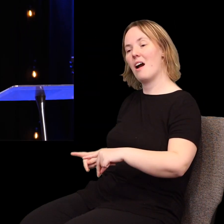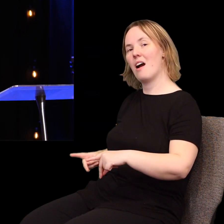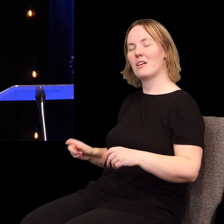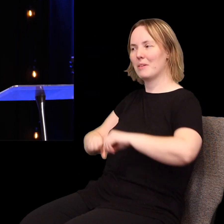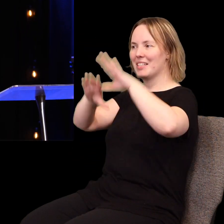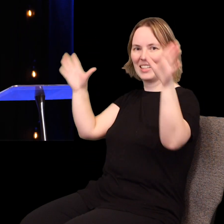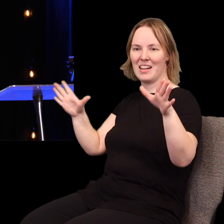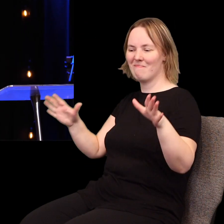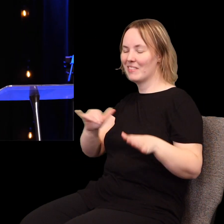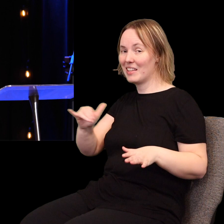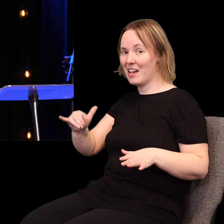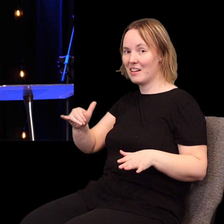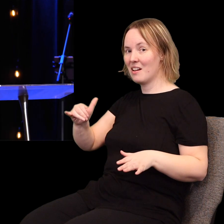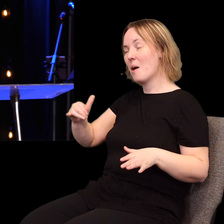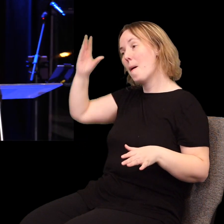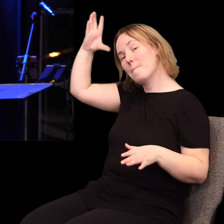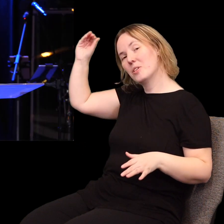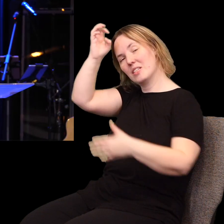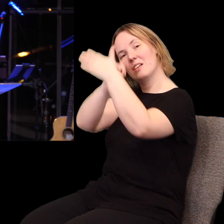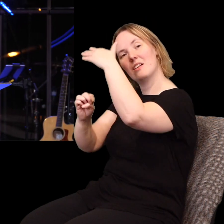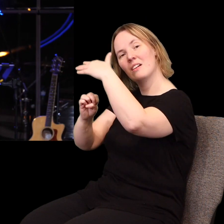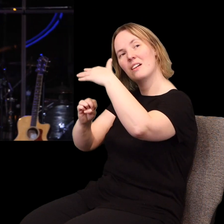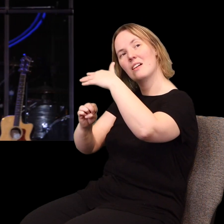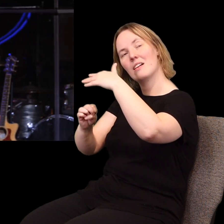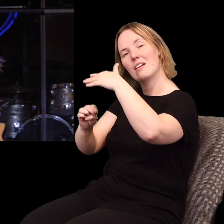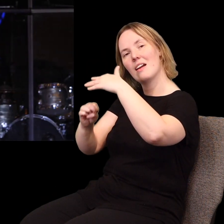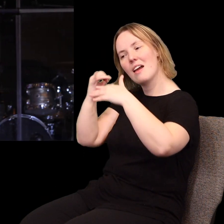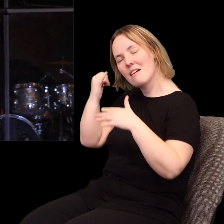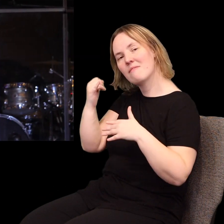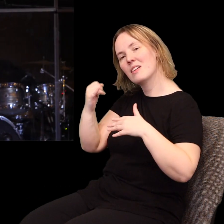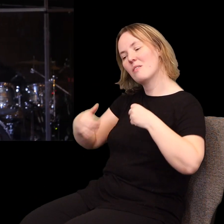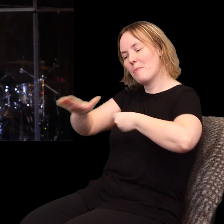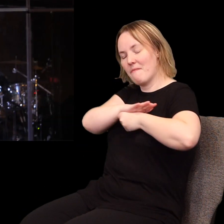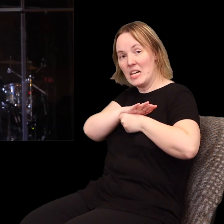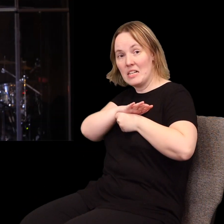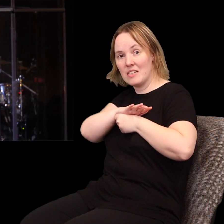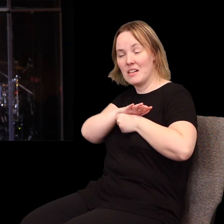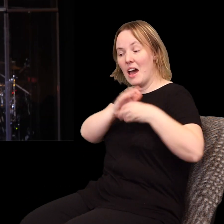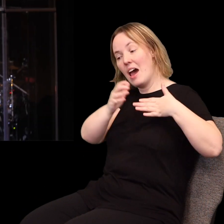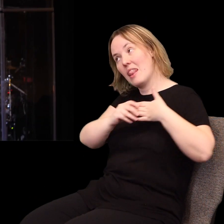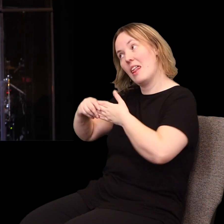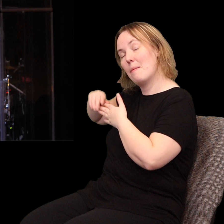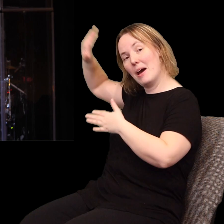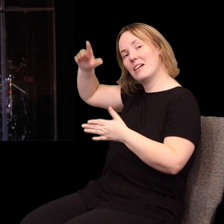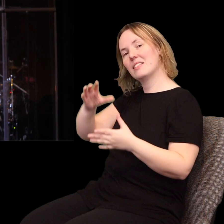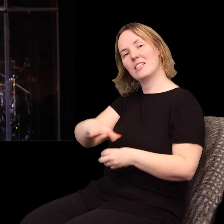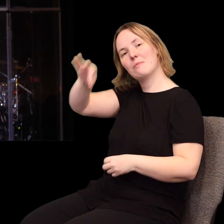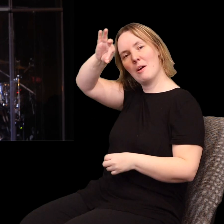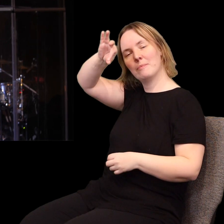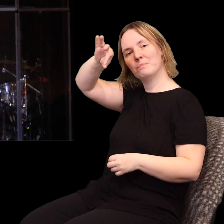light, just like Moses and Elijah in these dark days, if they will be filled and led by my